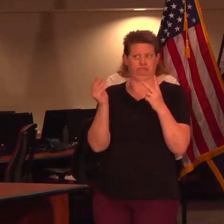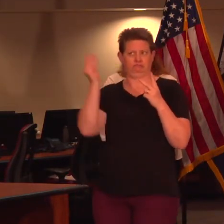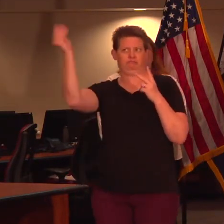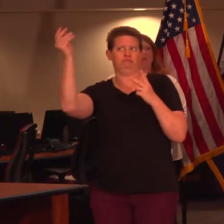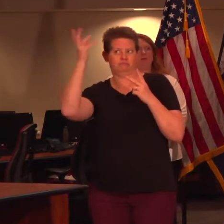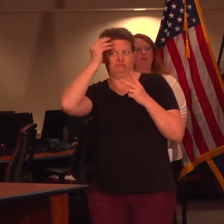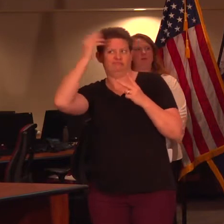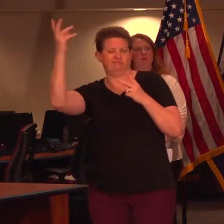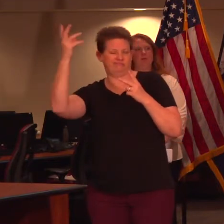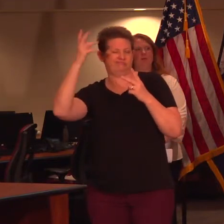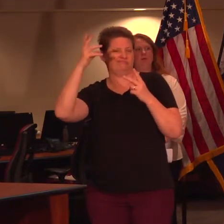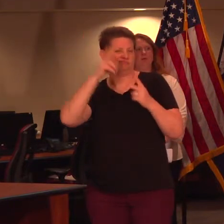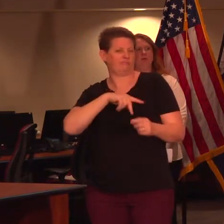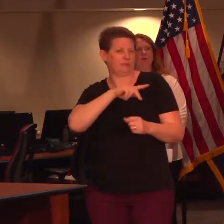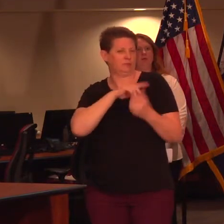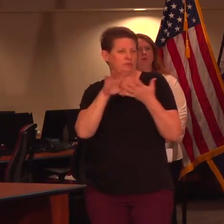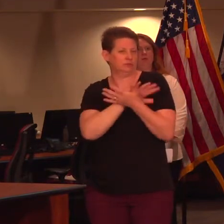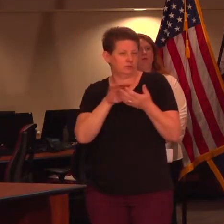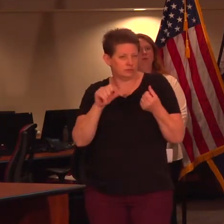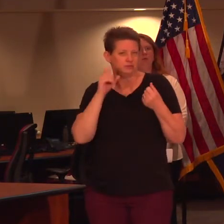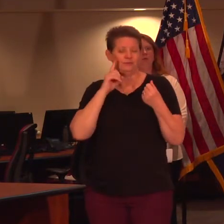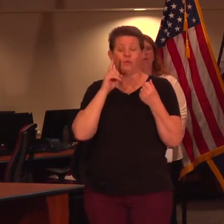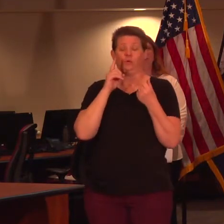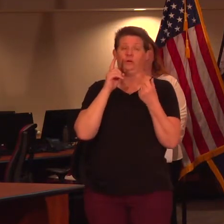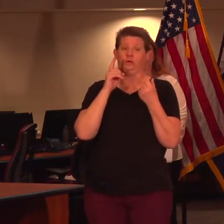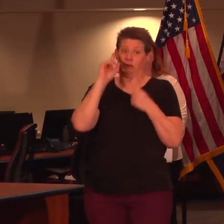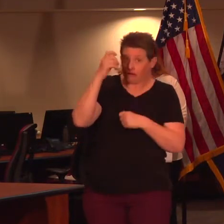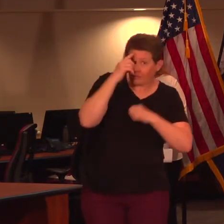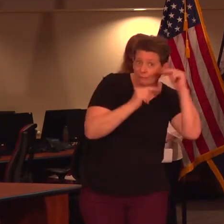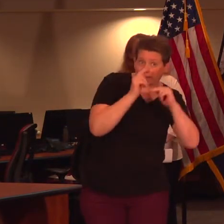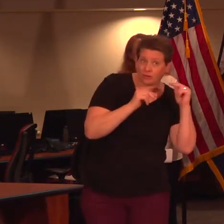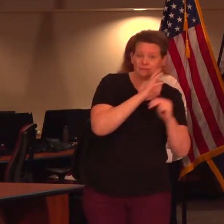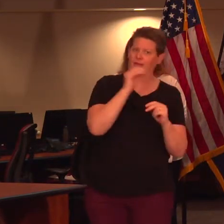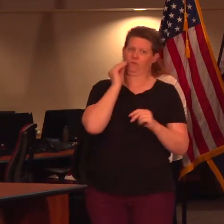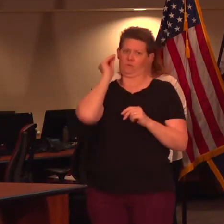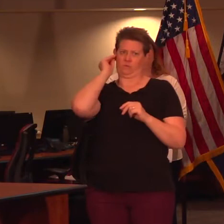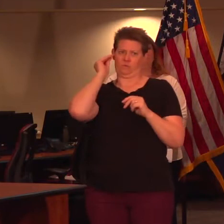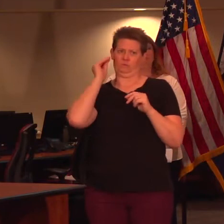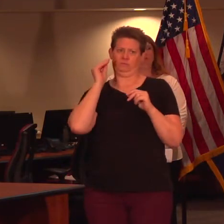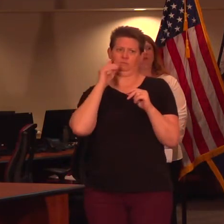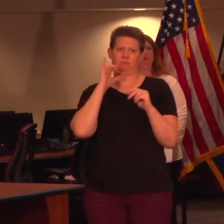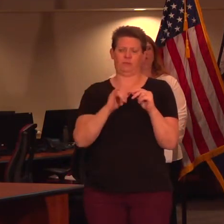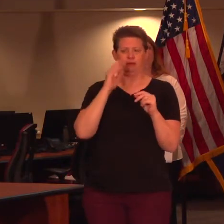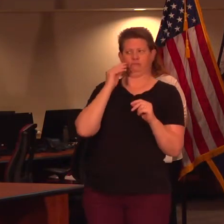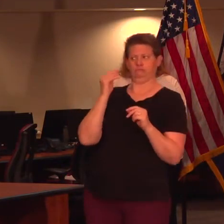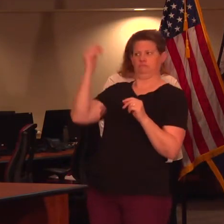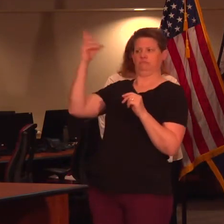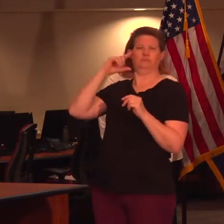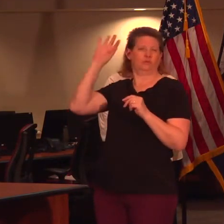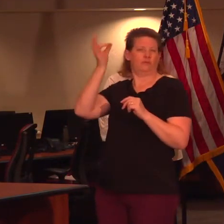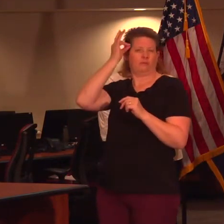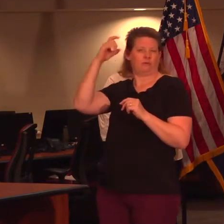personal consequences, both to government buildings, infrastructure, as well as to homes, to the